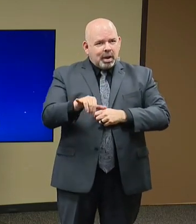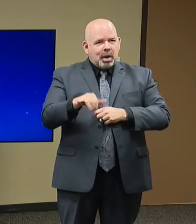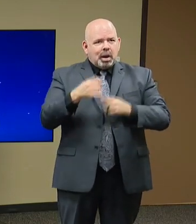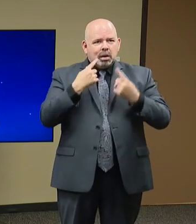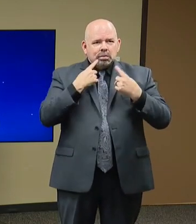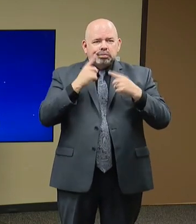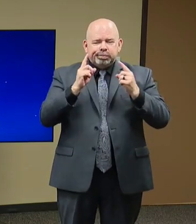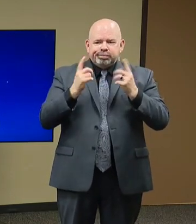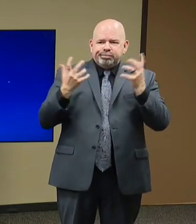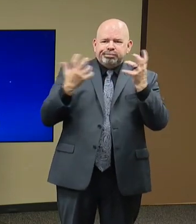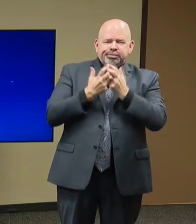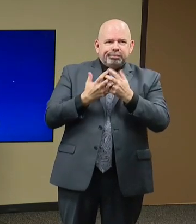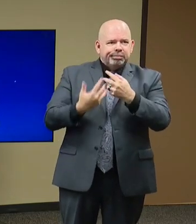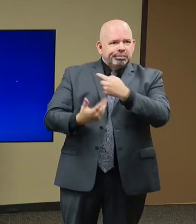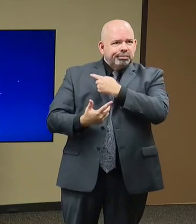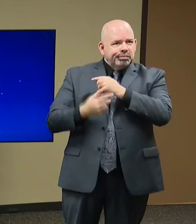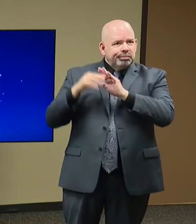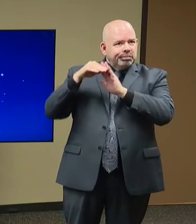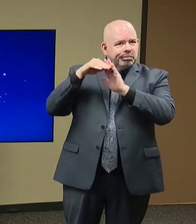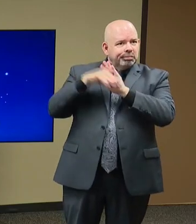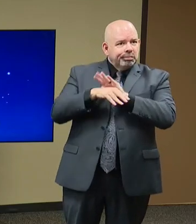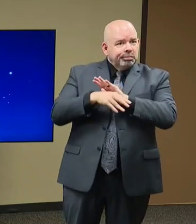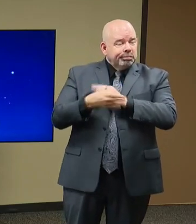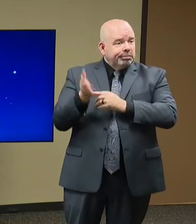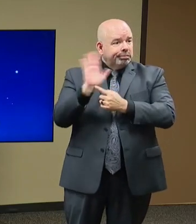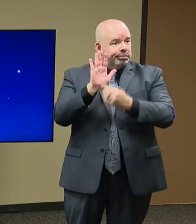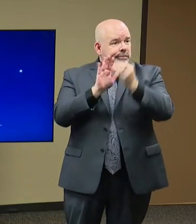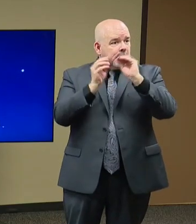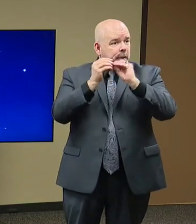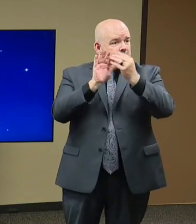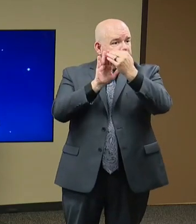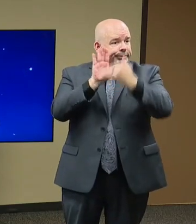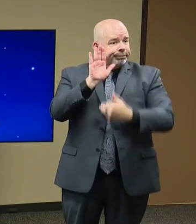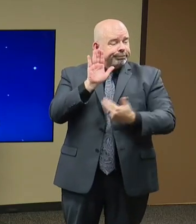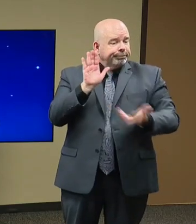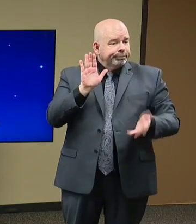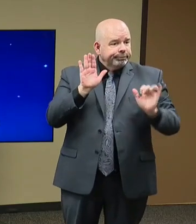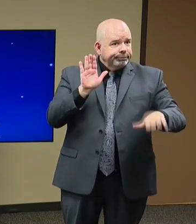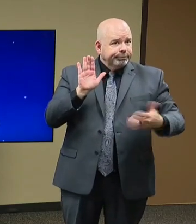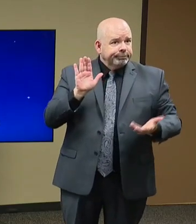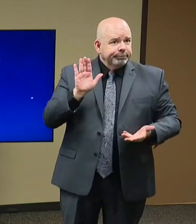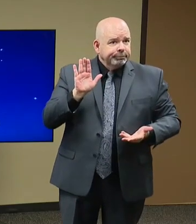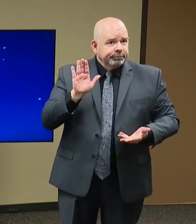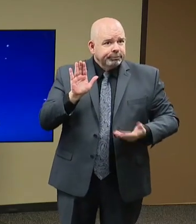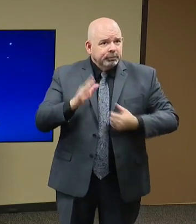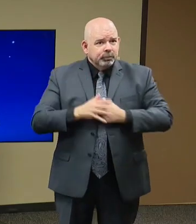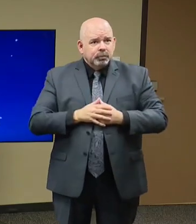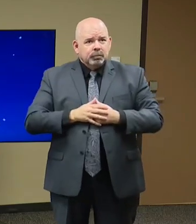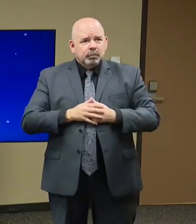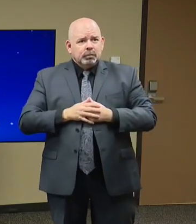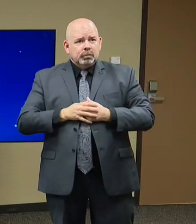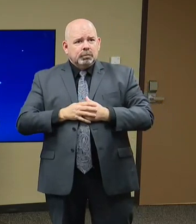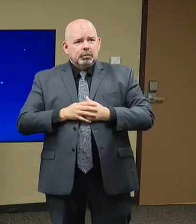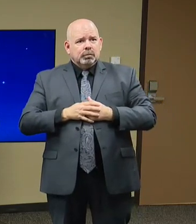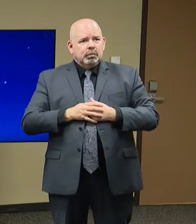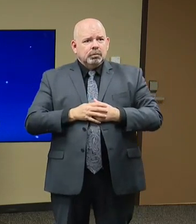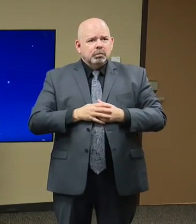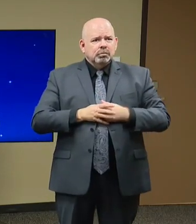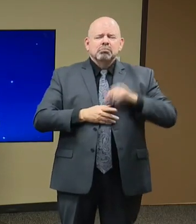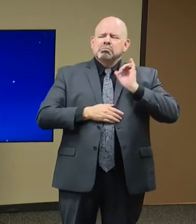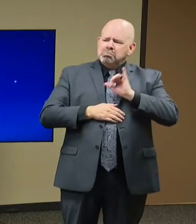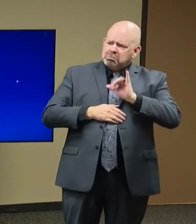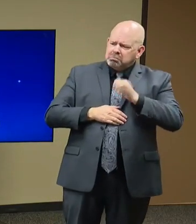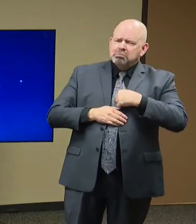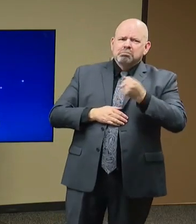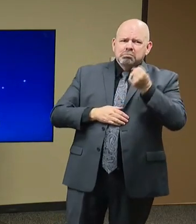it out there in that same manner, and you know, that's sort of the situation we're dealt with. And I hear that. I guess the thing is, like, if